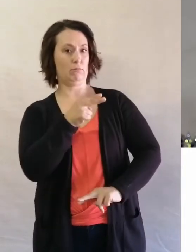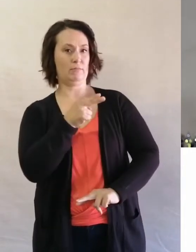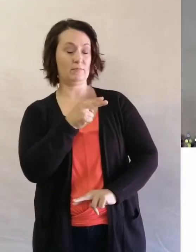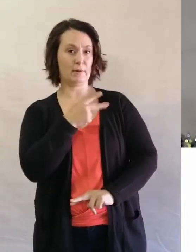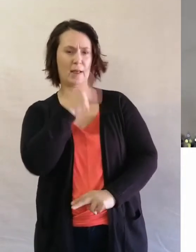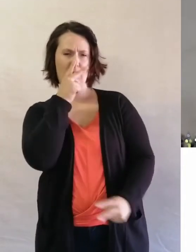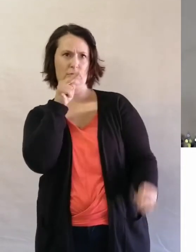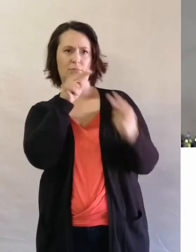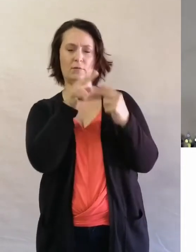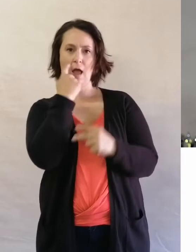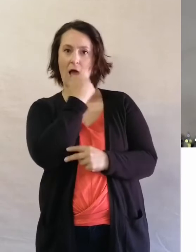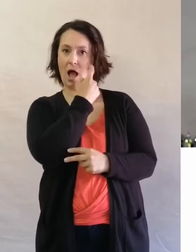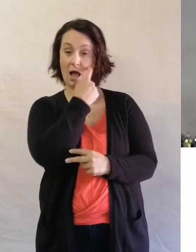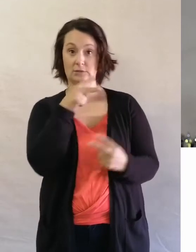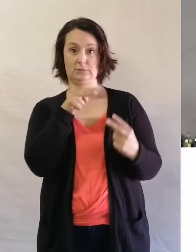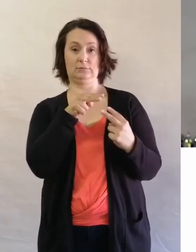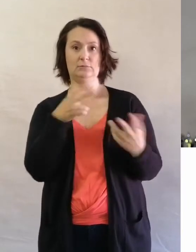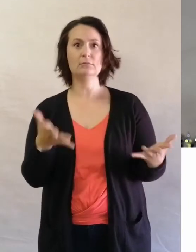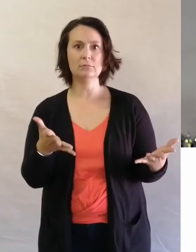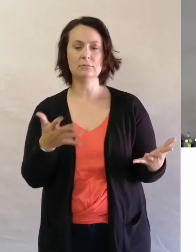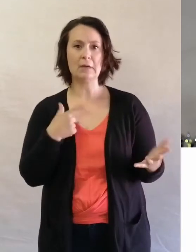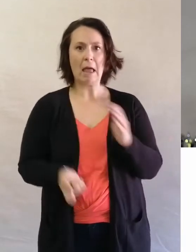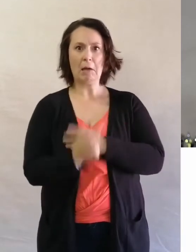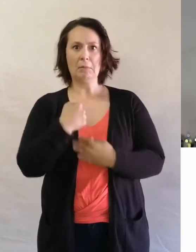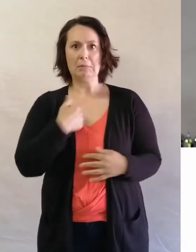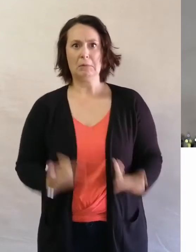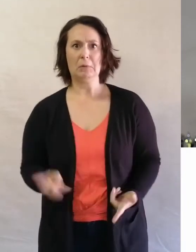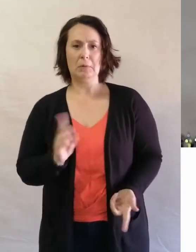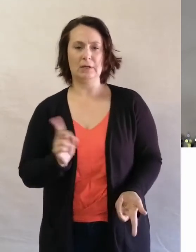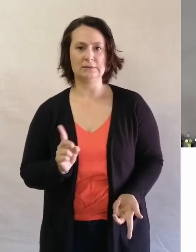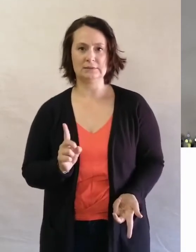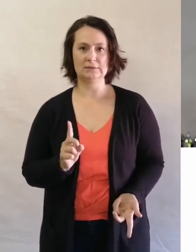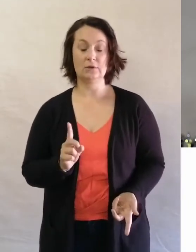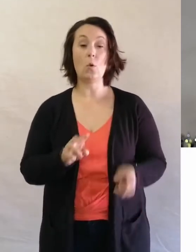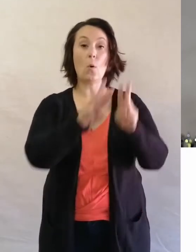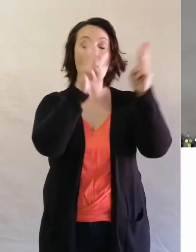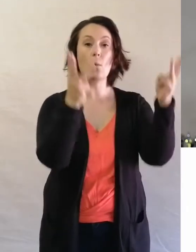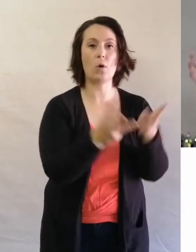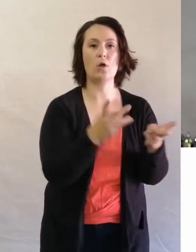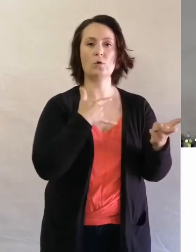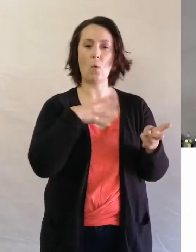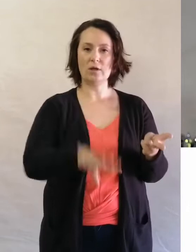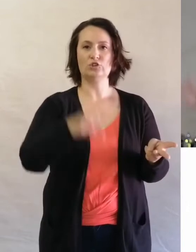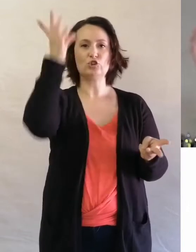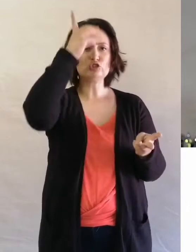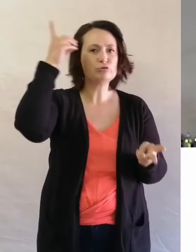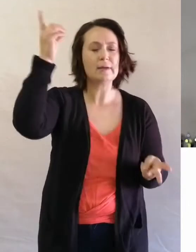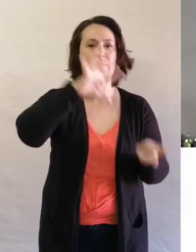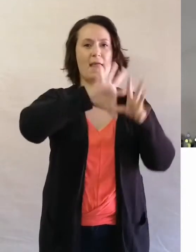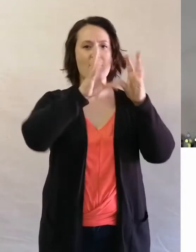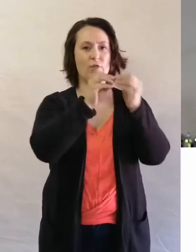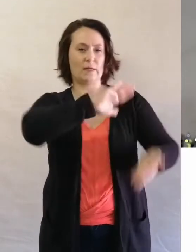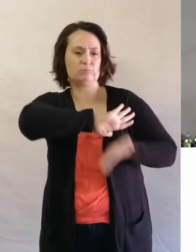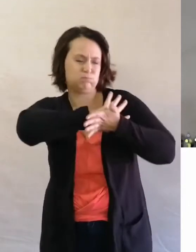deathly eyes thinking, what's going to happen to me? You see, the world wants to squash your dreams, wants to shut you down, put you in